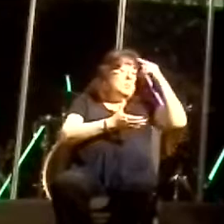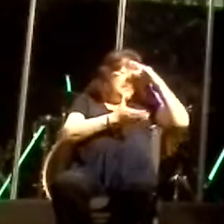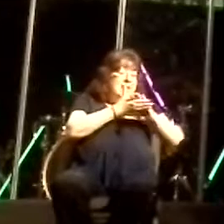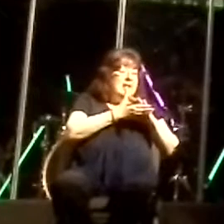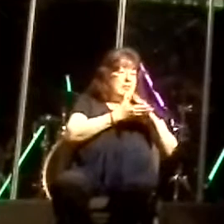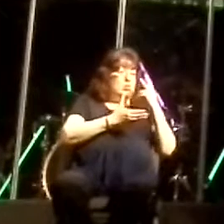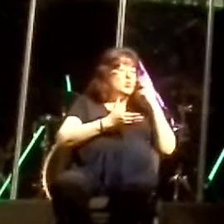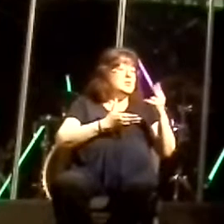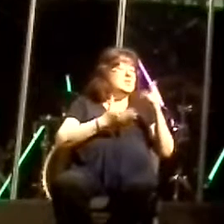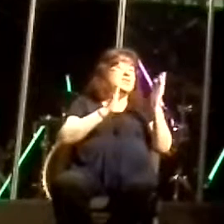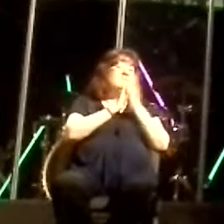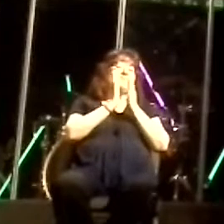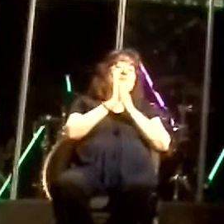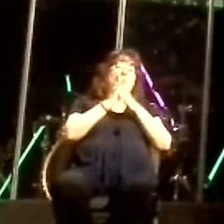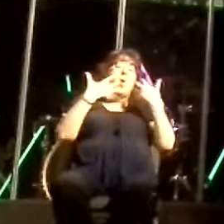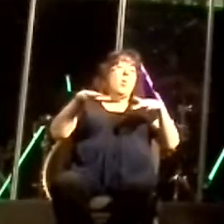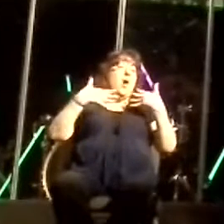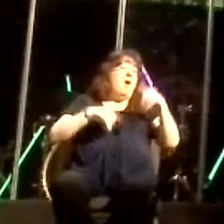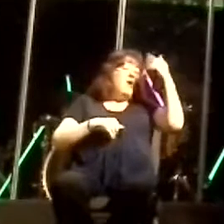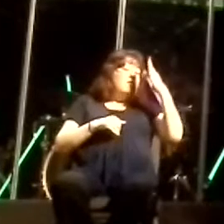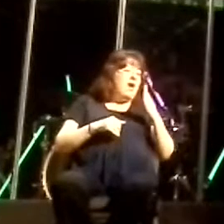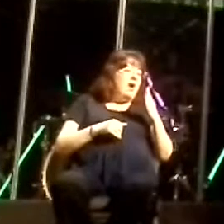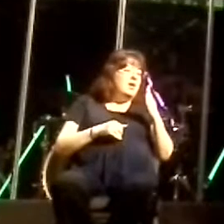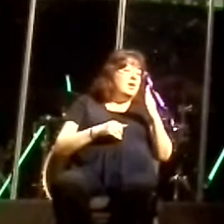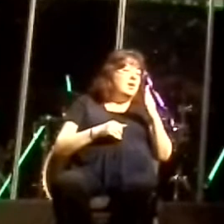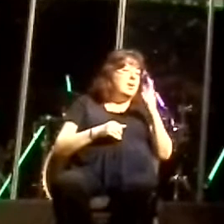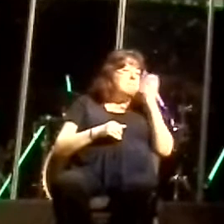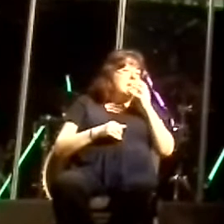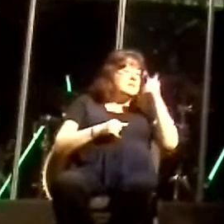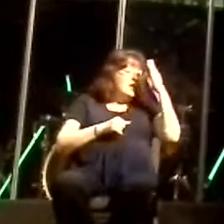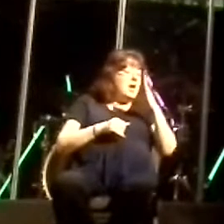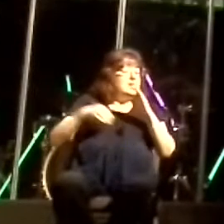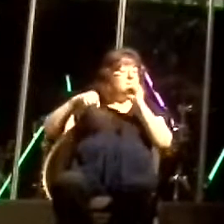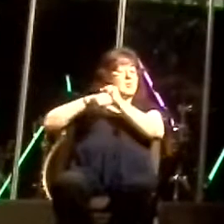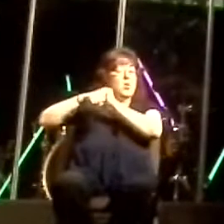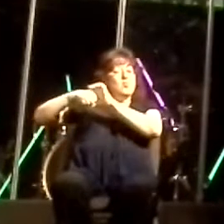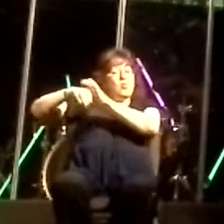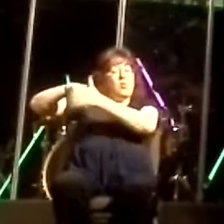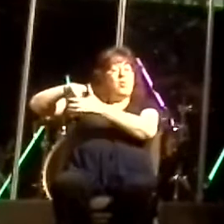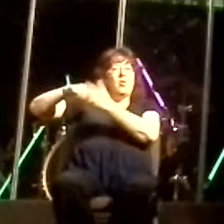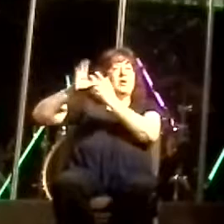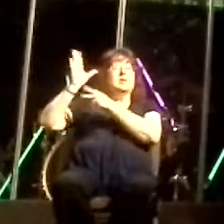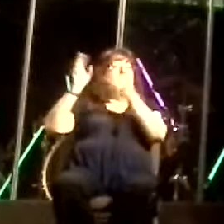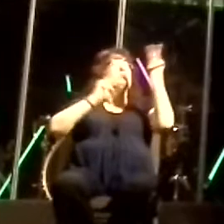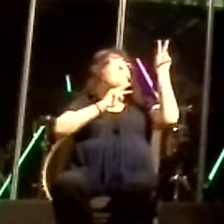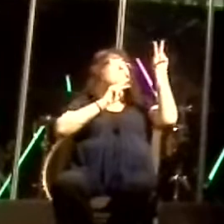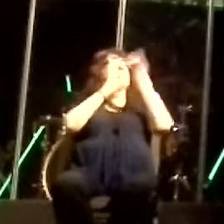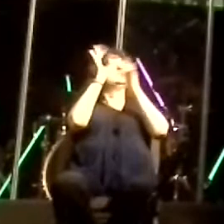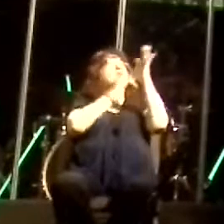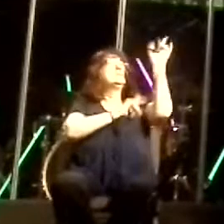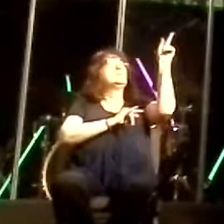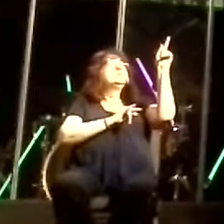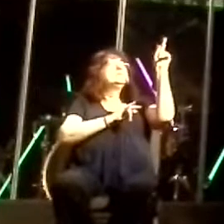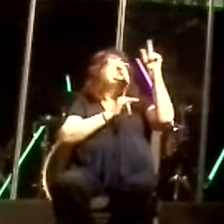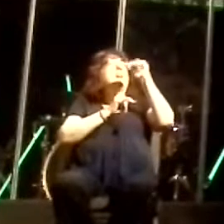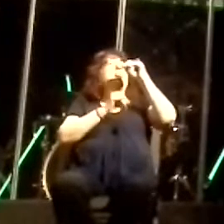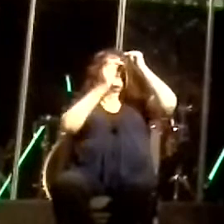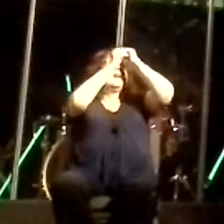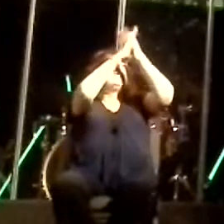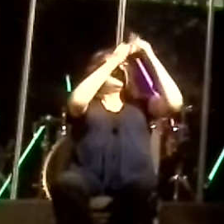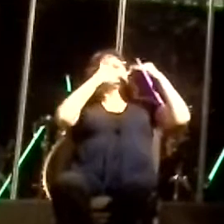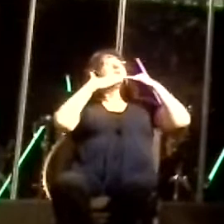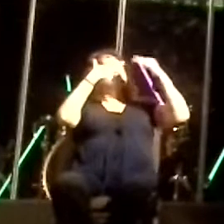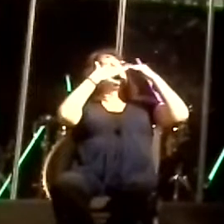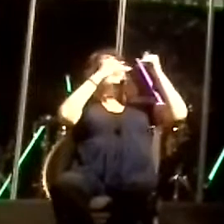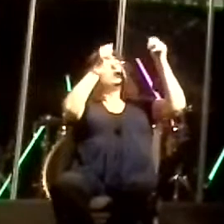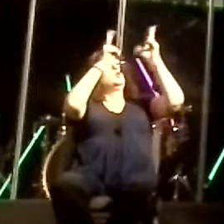That if you believe, you will see the glory of God. And they take away the stone, and Jesus looks up to heaven, and he says this in verse 41. Father, I thank